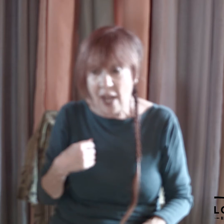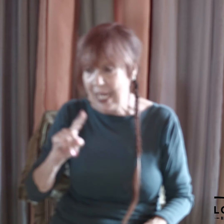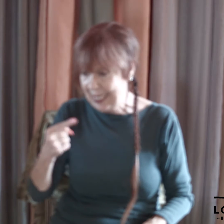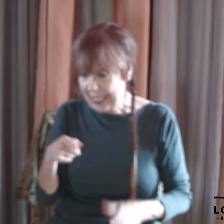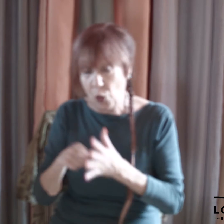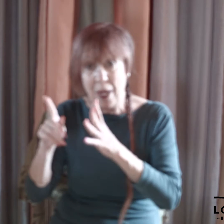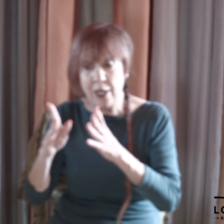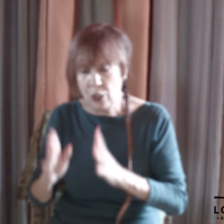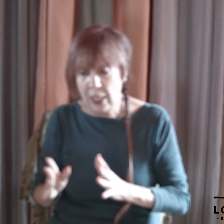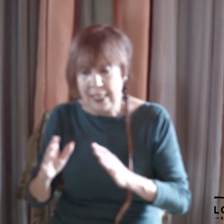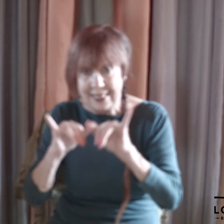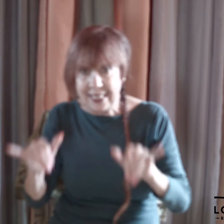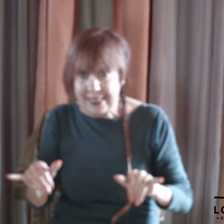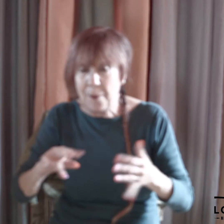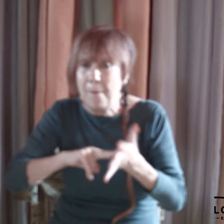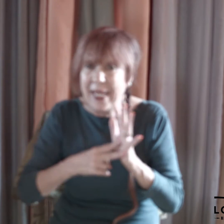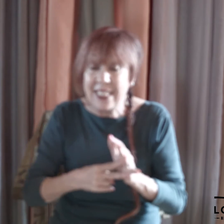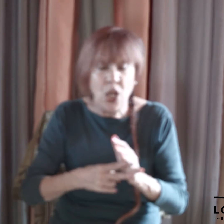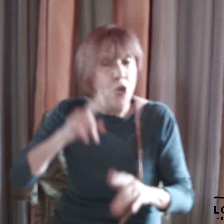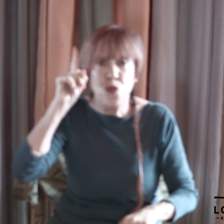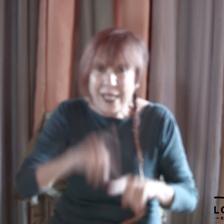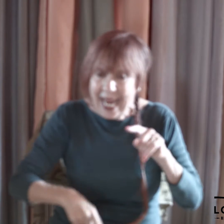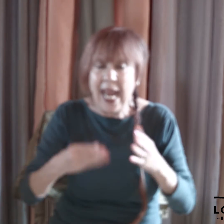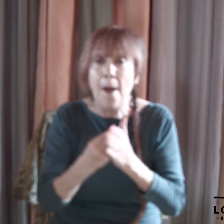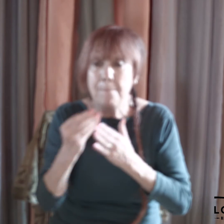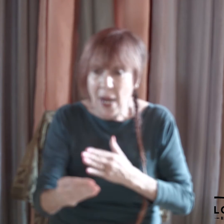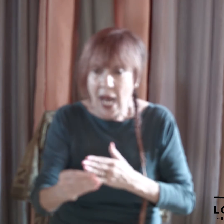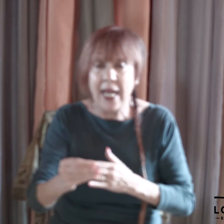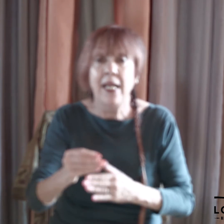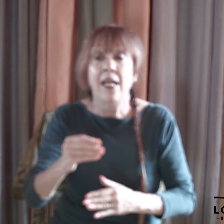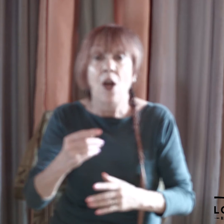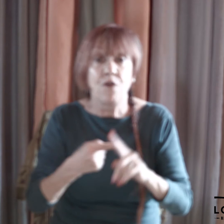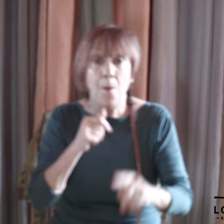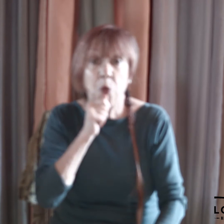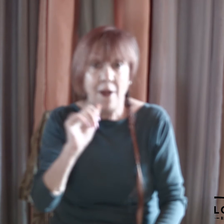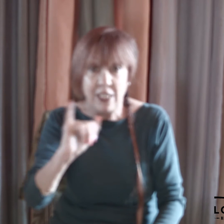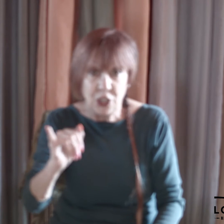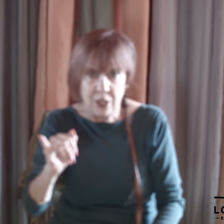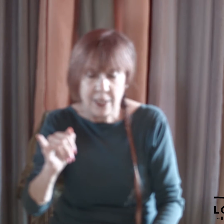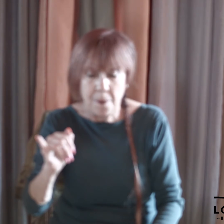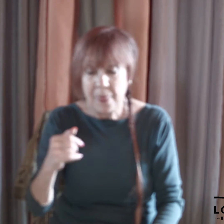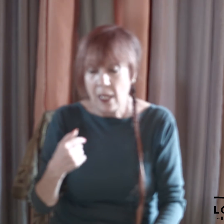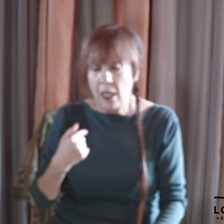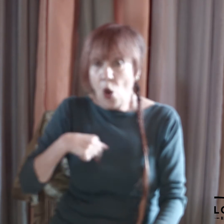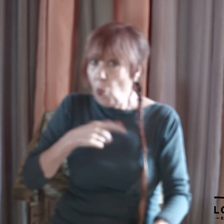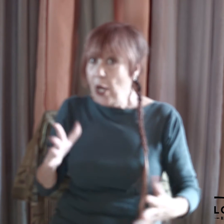buy insurance from private insurance companies except to augment it. Now, we've already got Medicare. That's exactly a